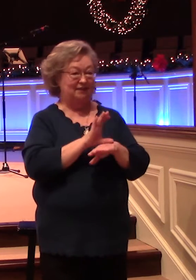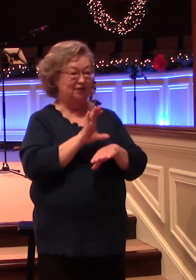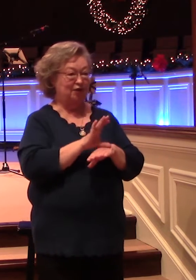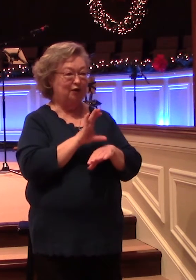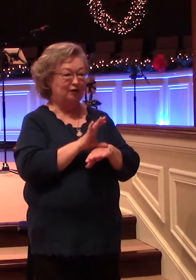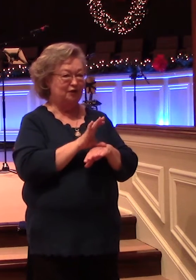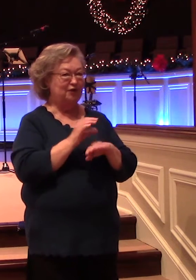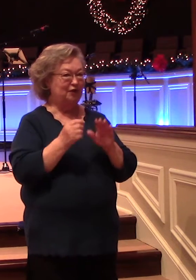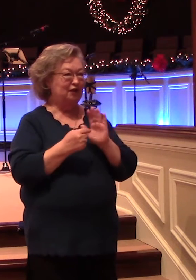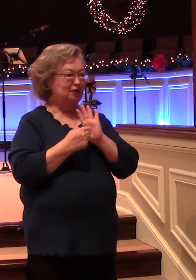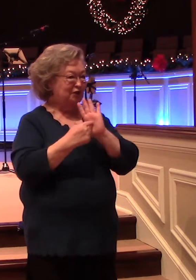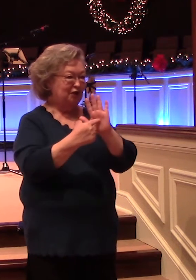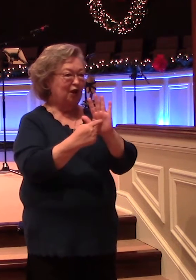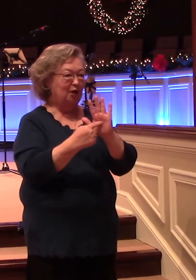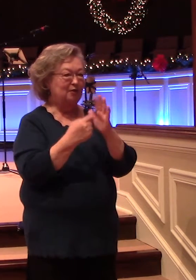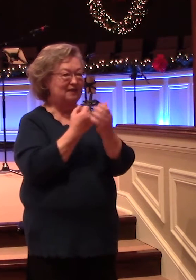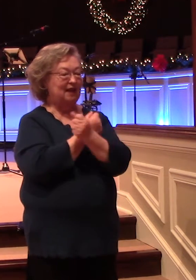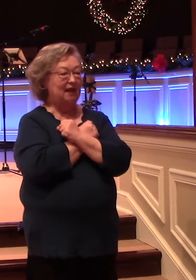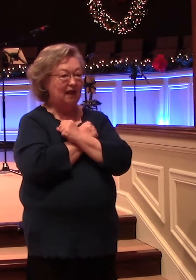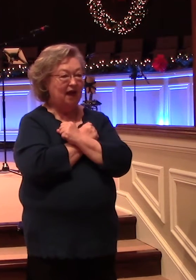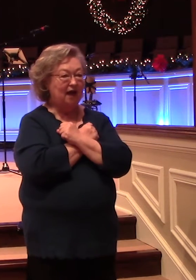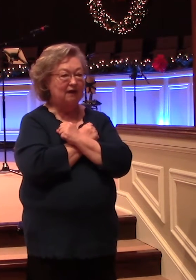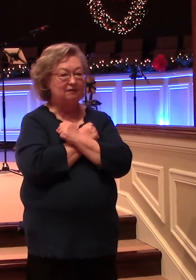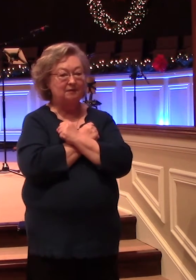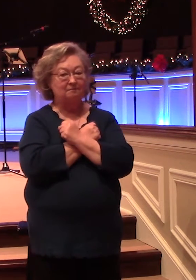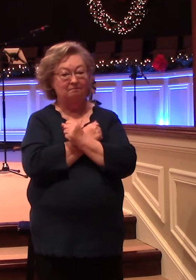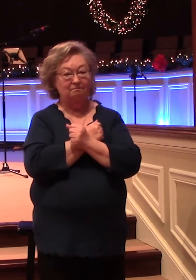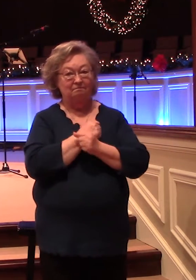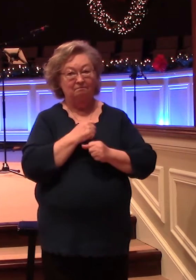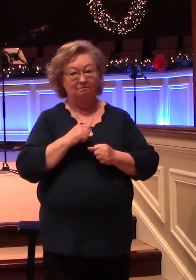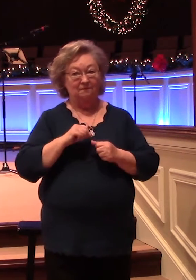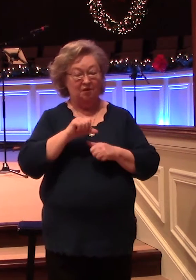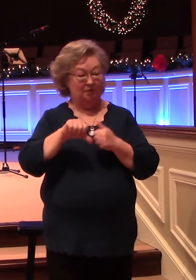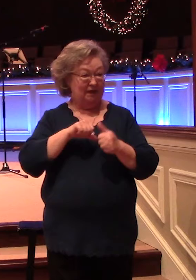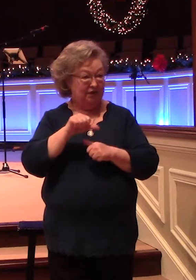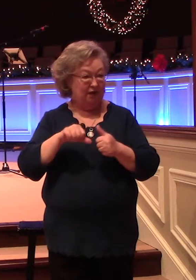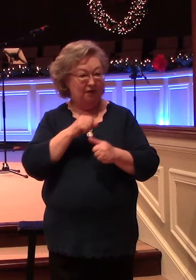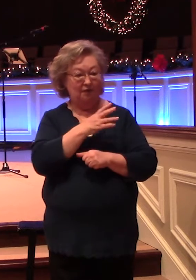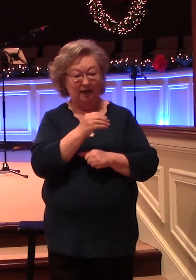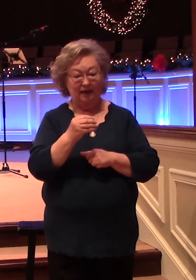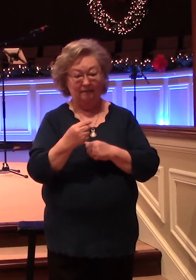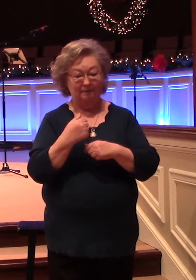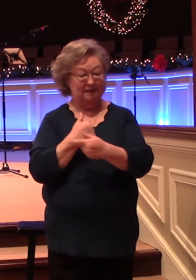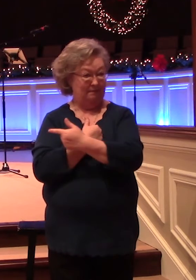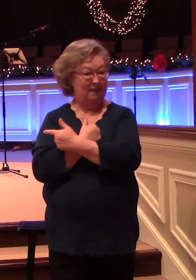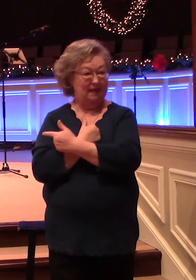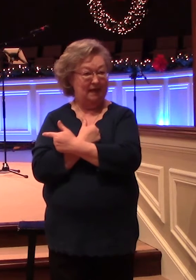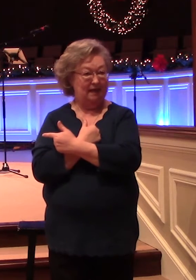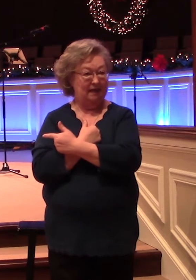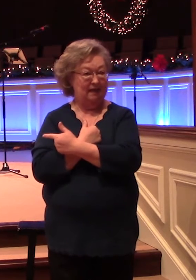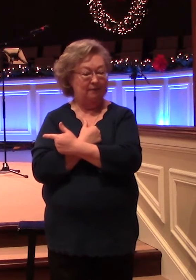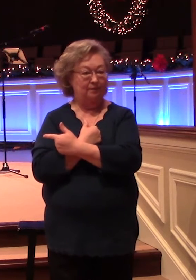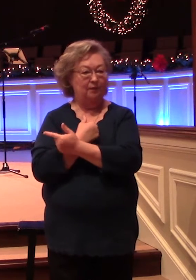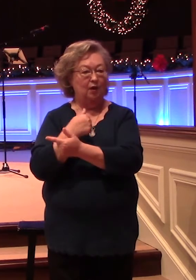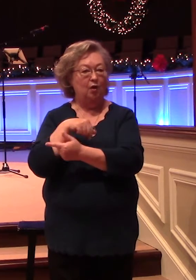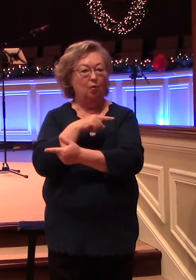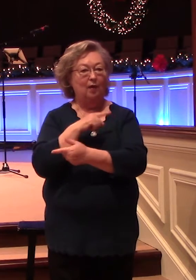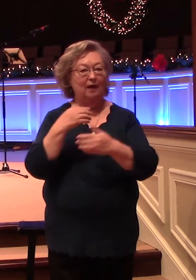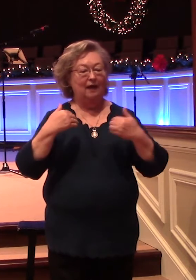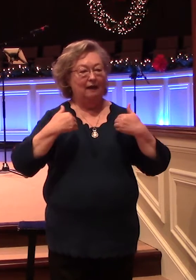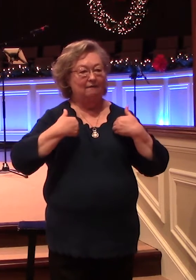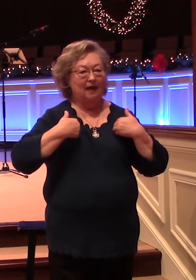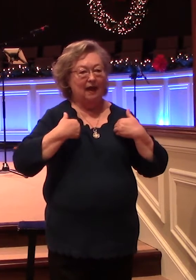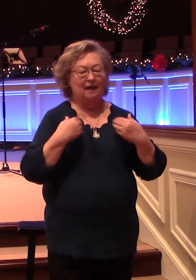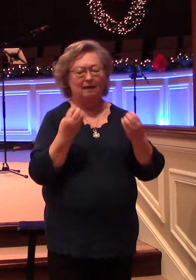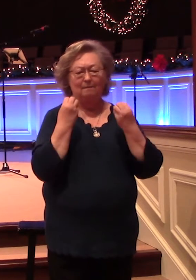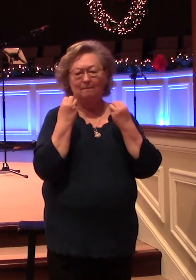love for one another. Our community is seeing our love for them. We had hundreds of little young families walking in and out of this